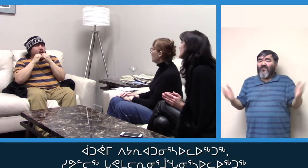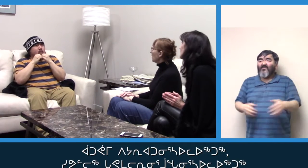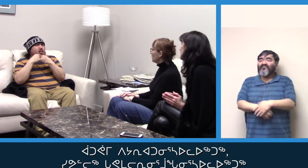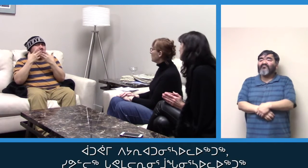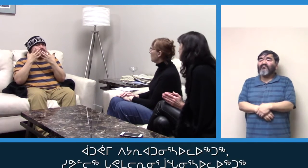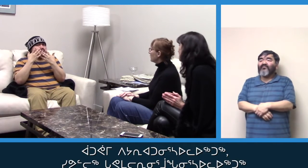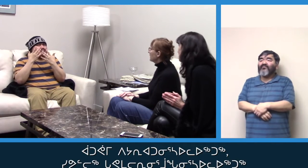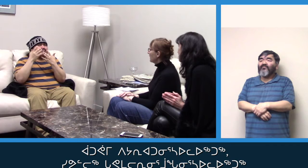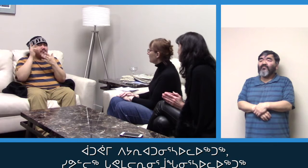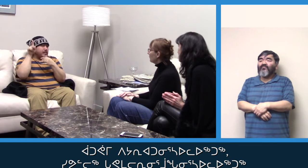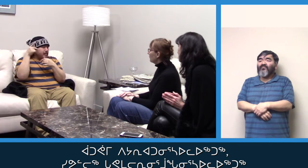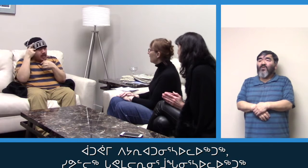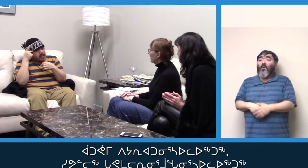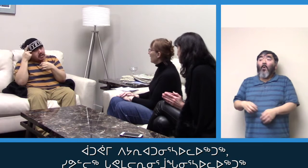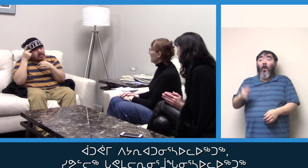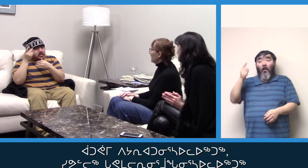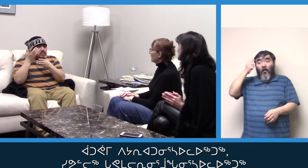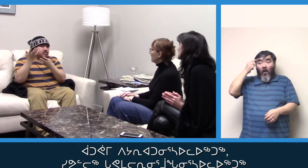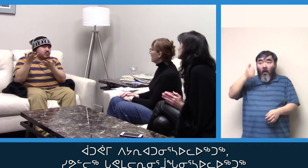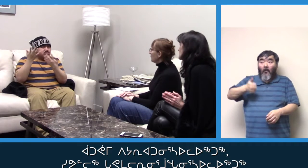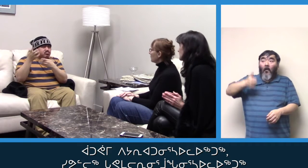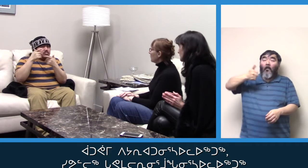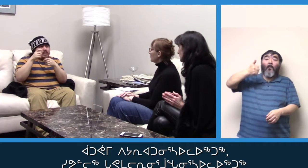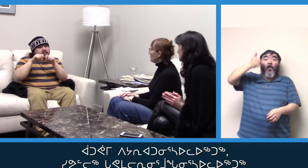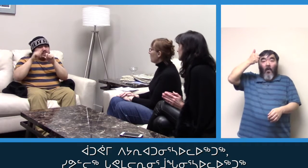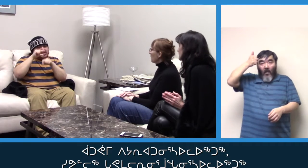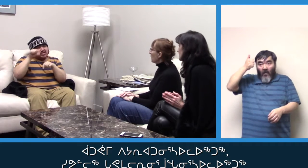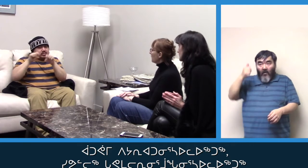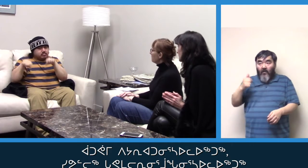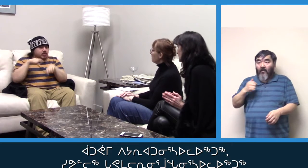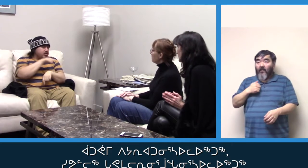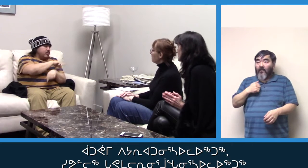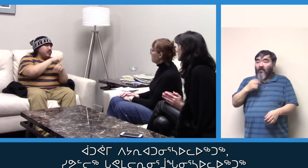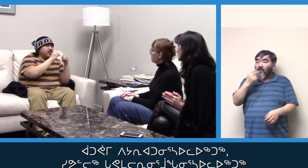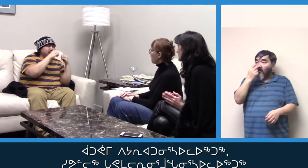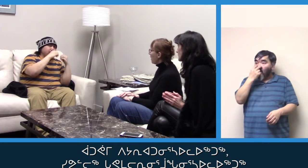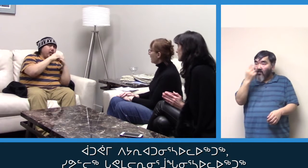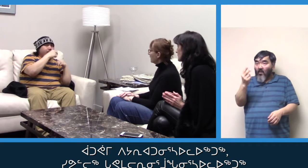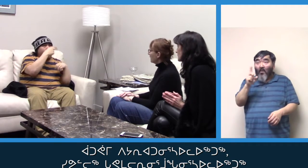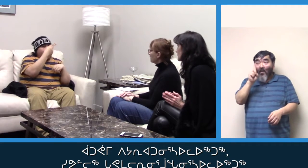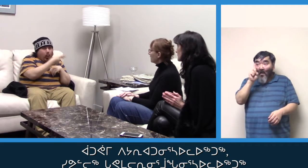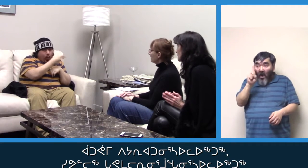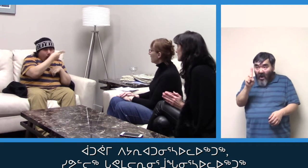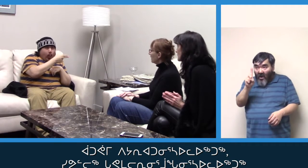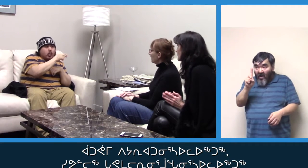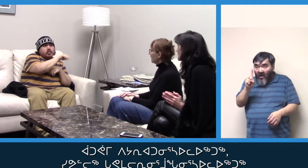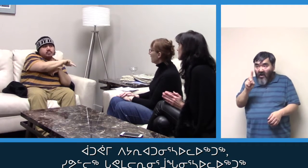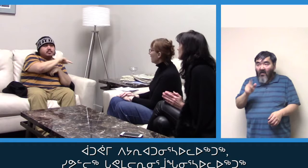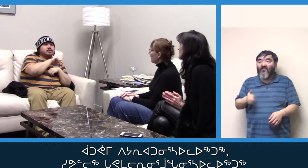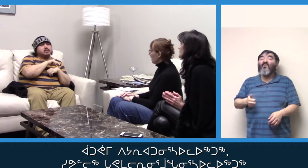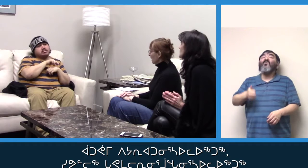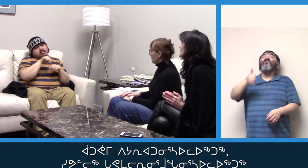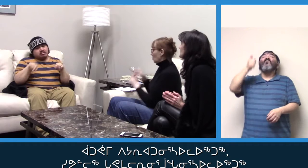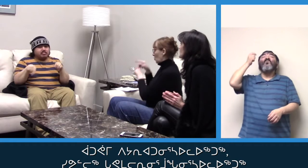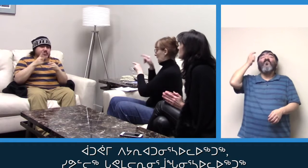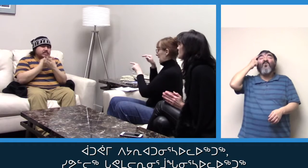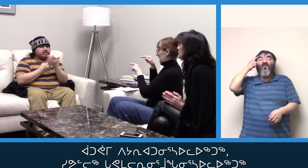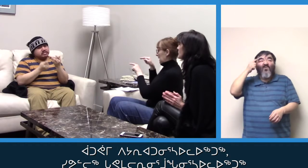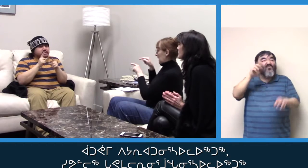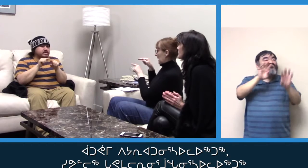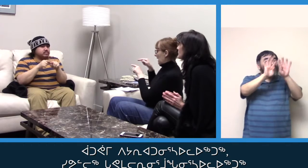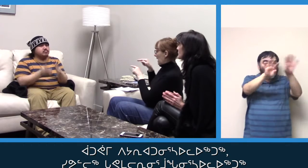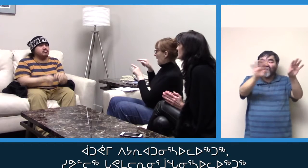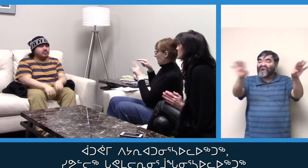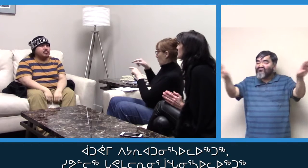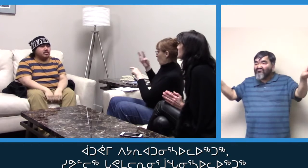The Ottawa one was more extensive. The first one was more about politics.